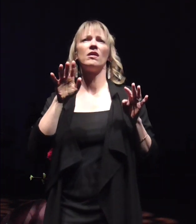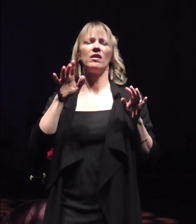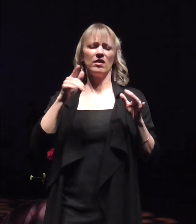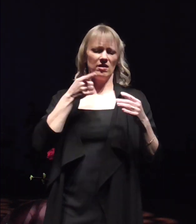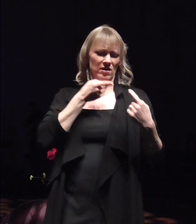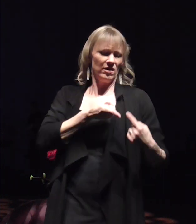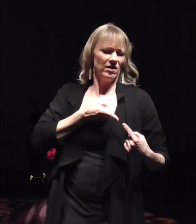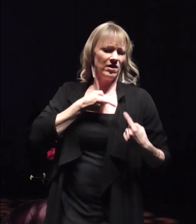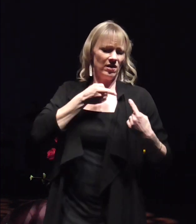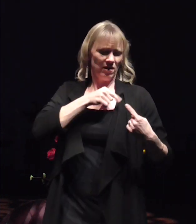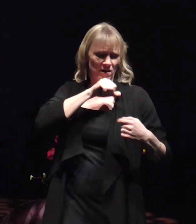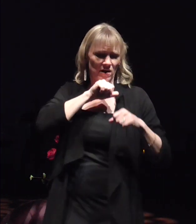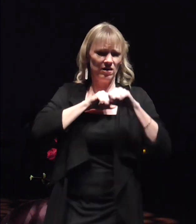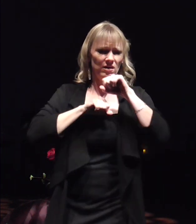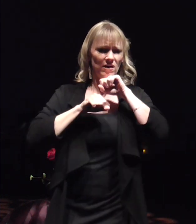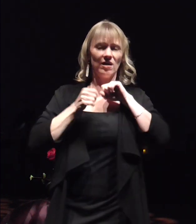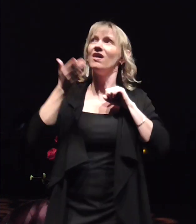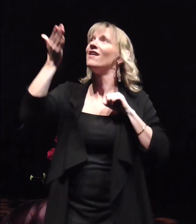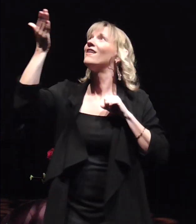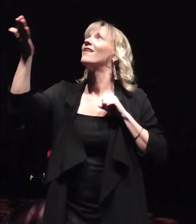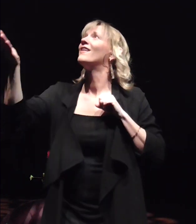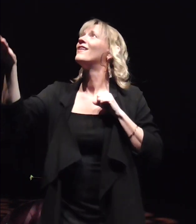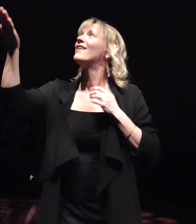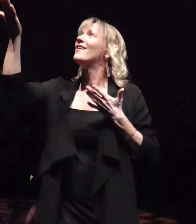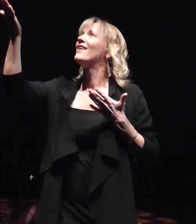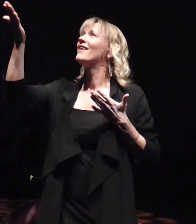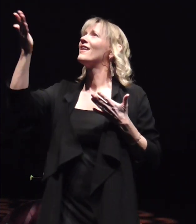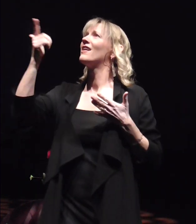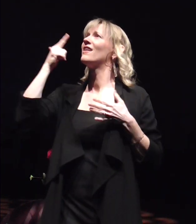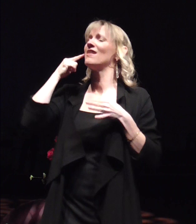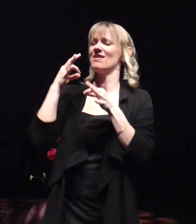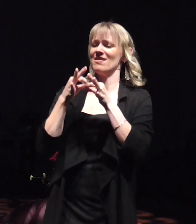deep, my faith will